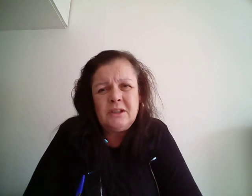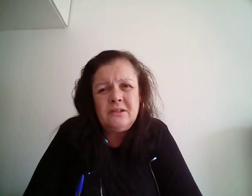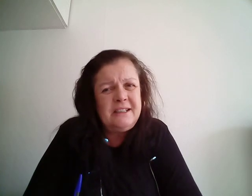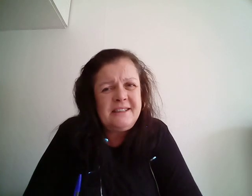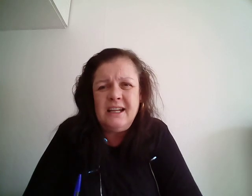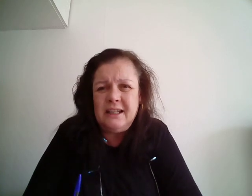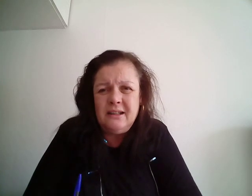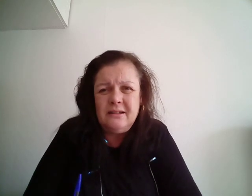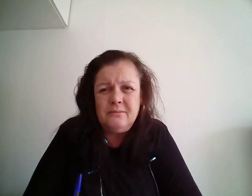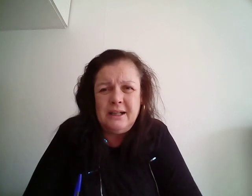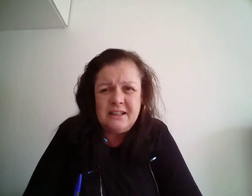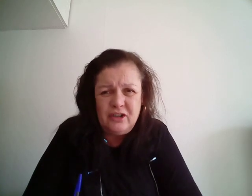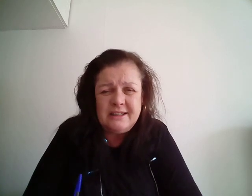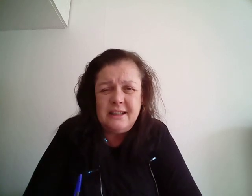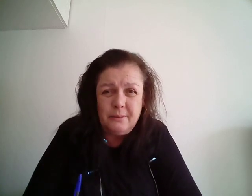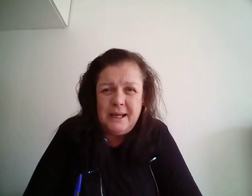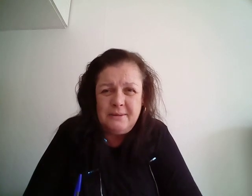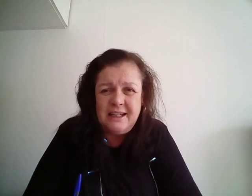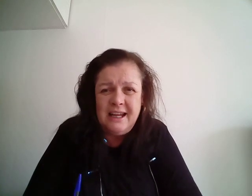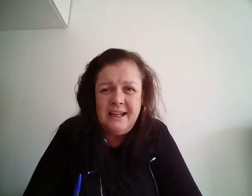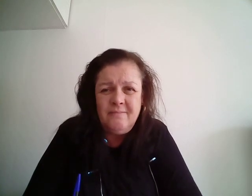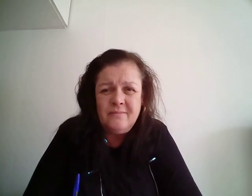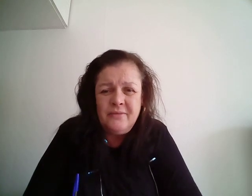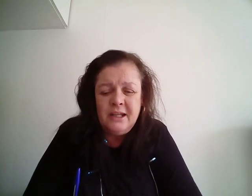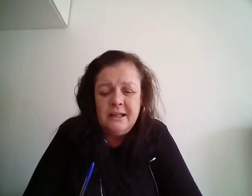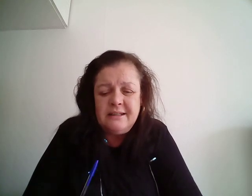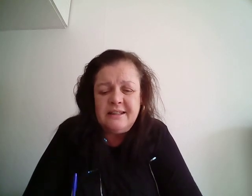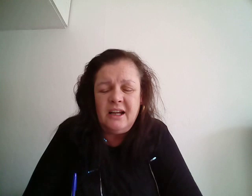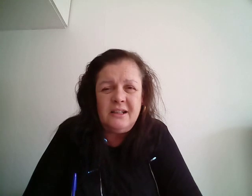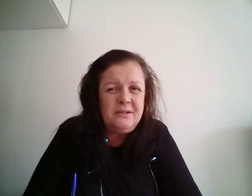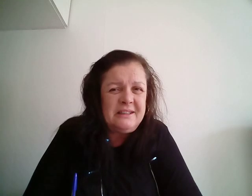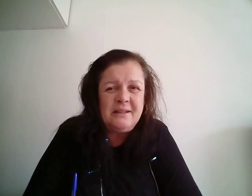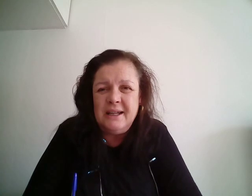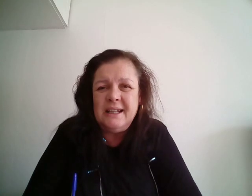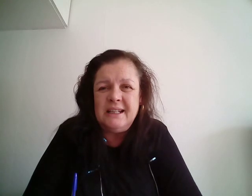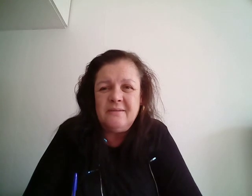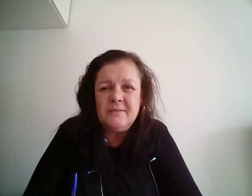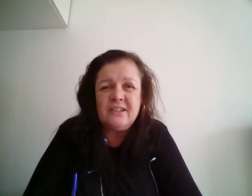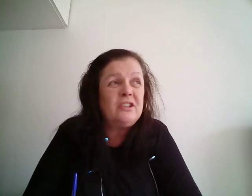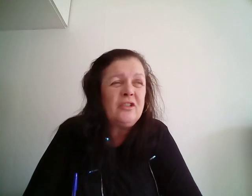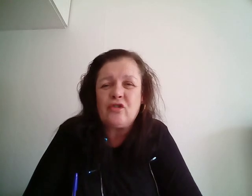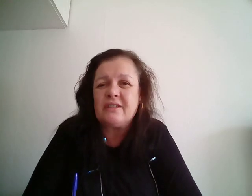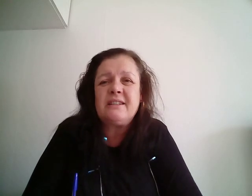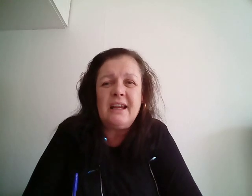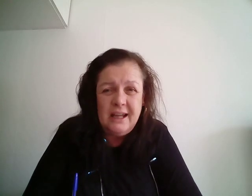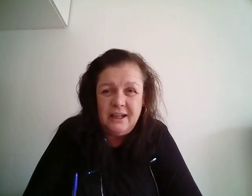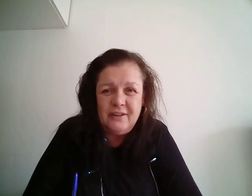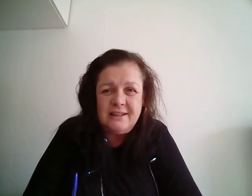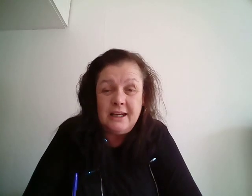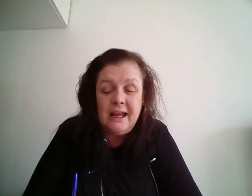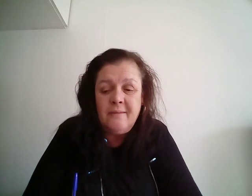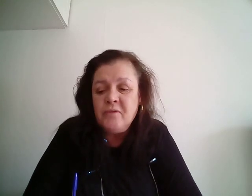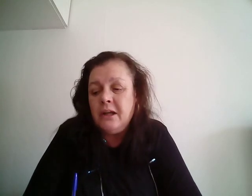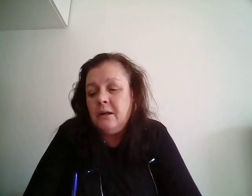Do you say, my delicious little babies, okay? So to me, I do not trust any of it, okay? But